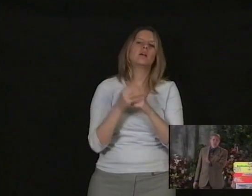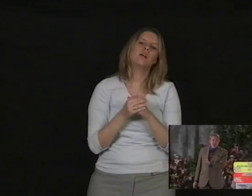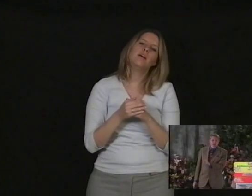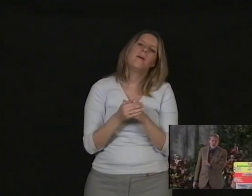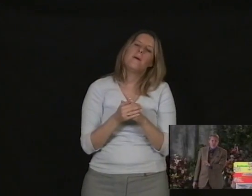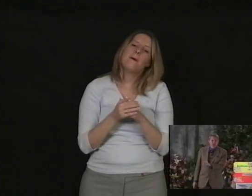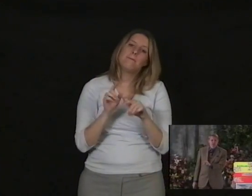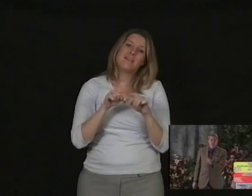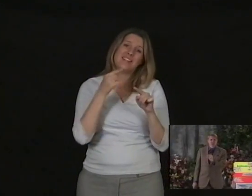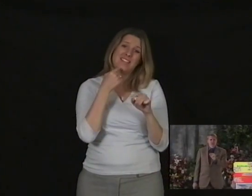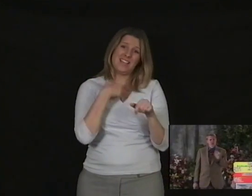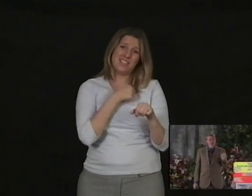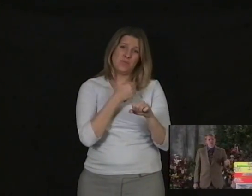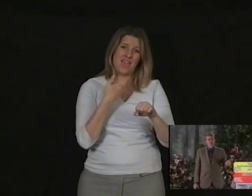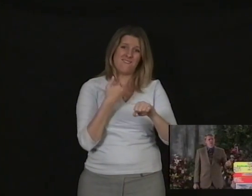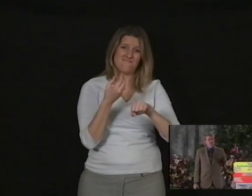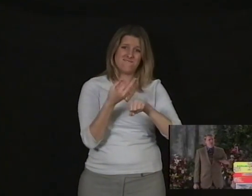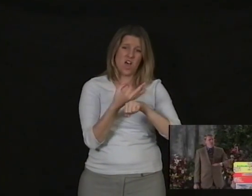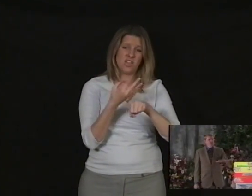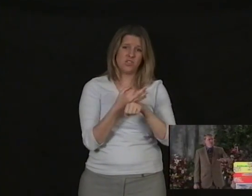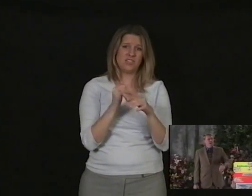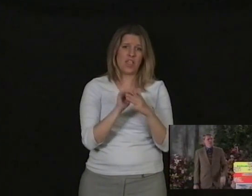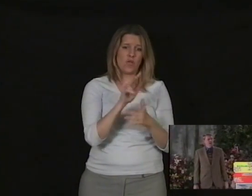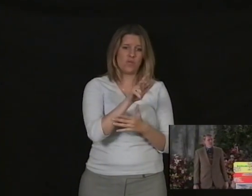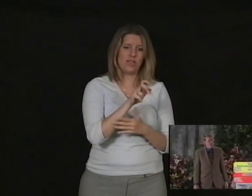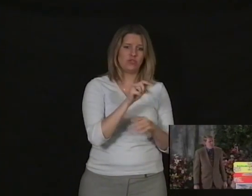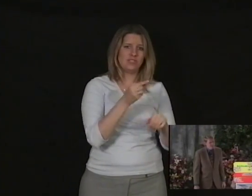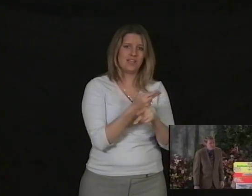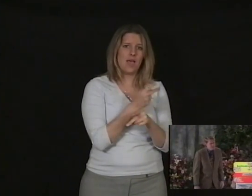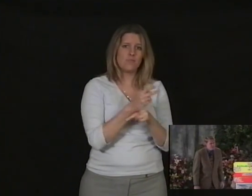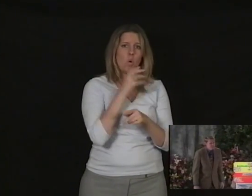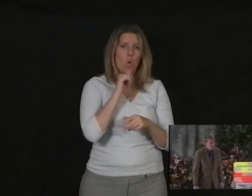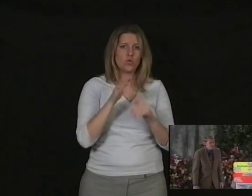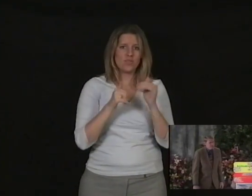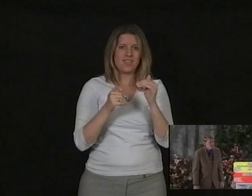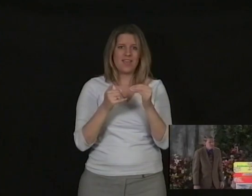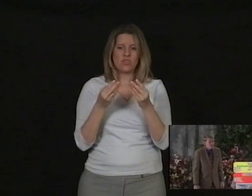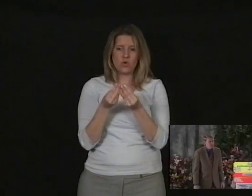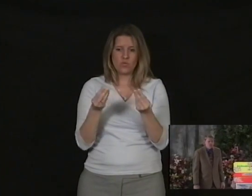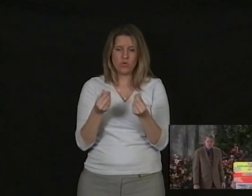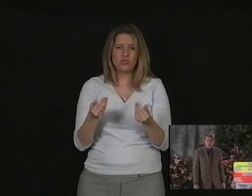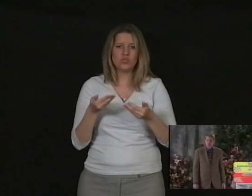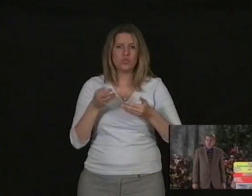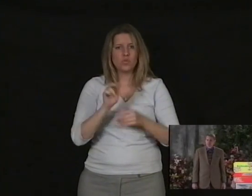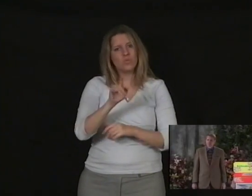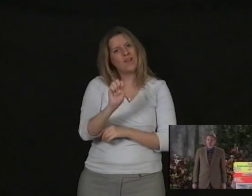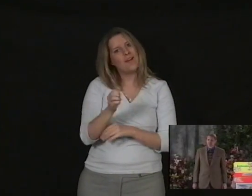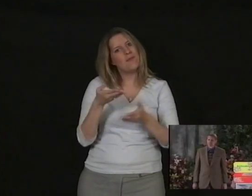fossils in sedimentary rock that are 300 times older than the current erosion rate would allow for.